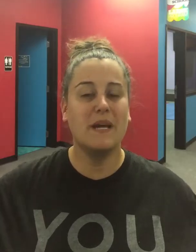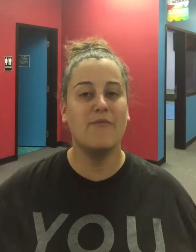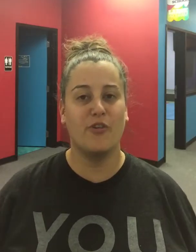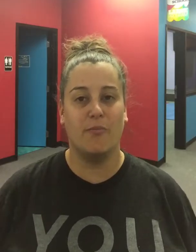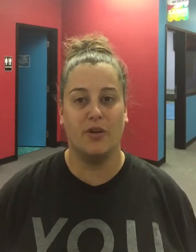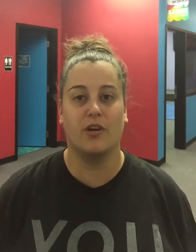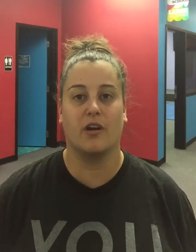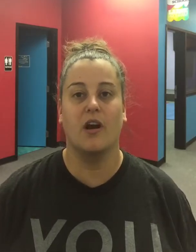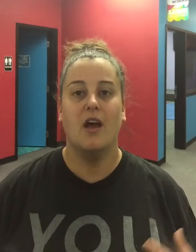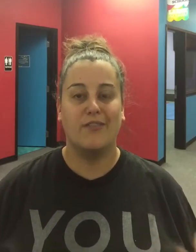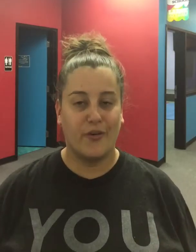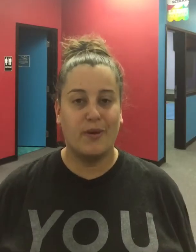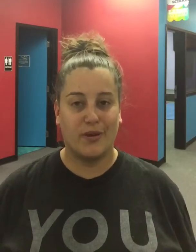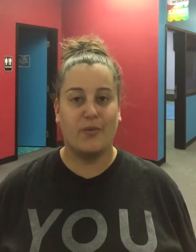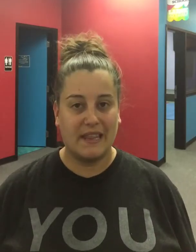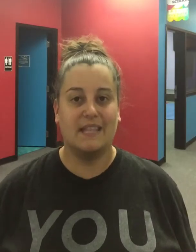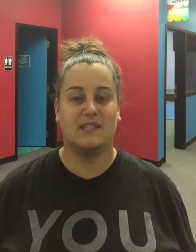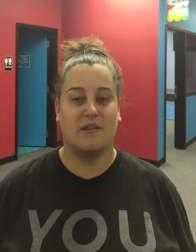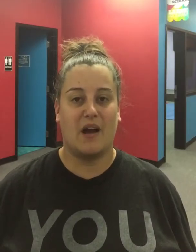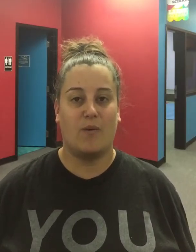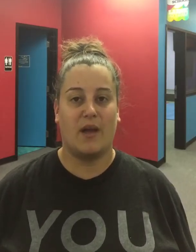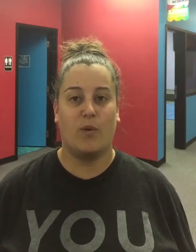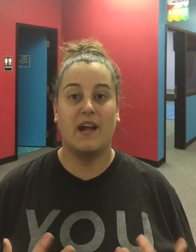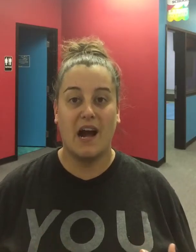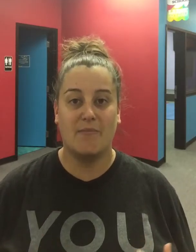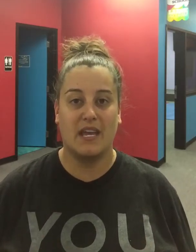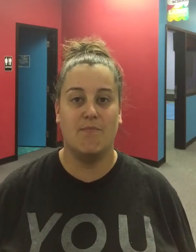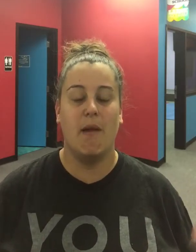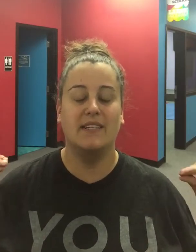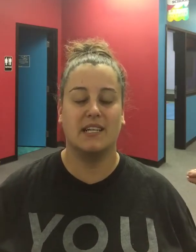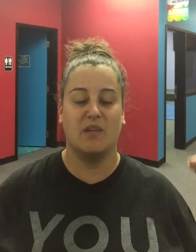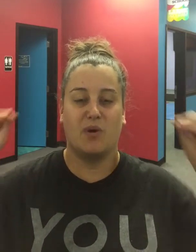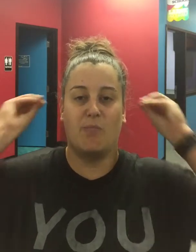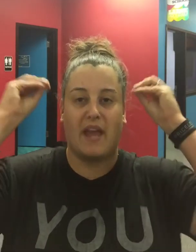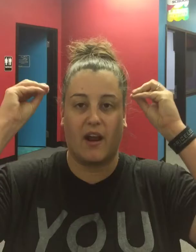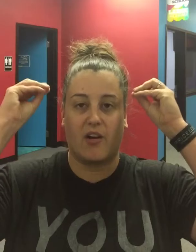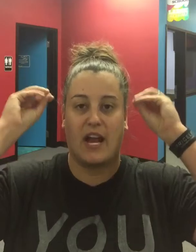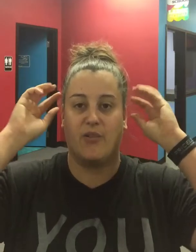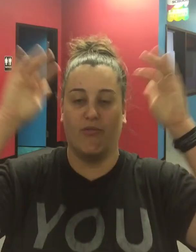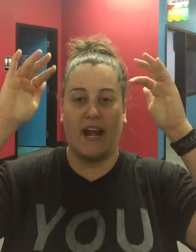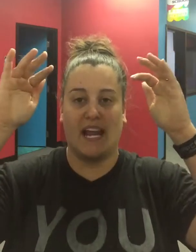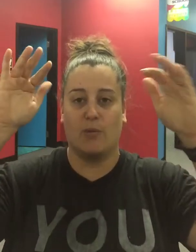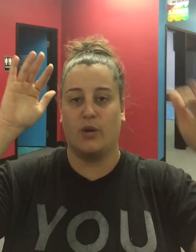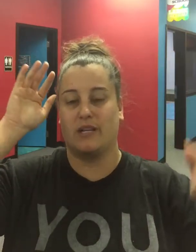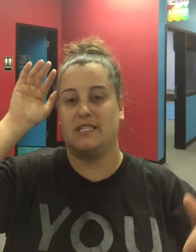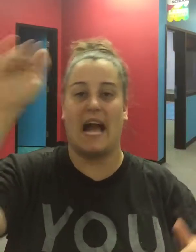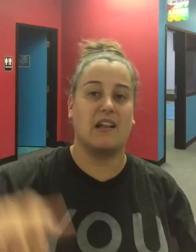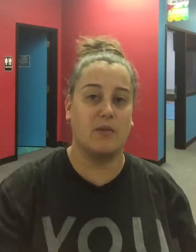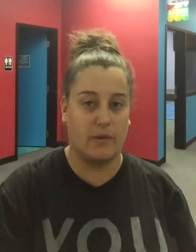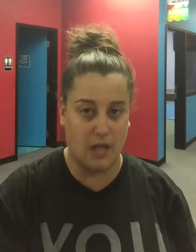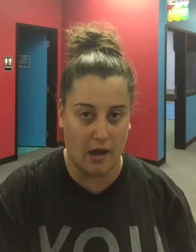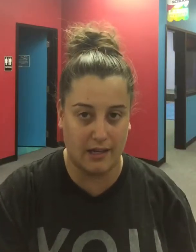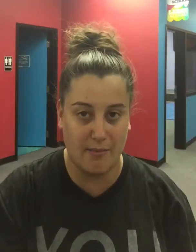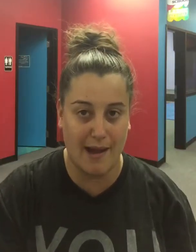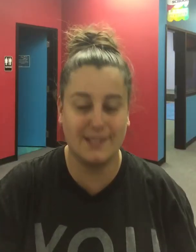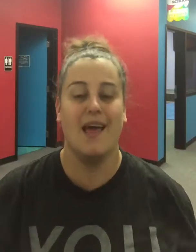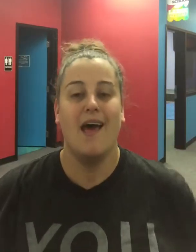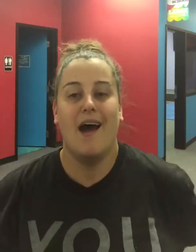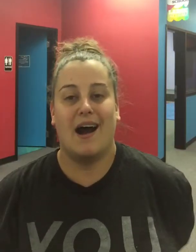become familiar with it, so that way we come in mentally prepared and ready and we know exactly what we're talking about.